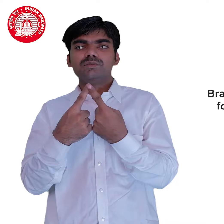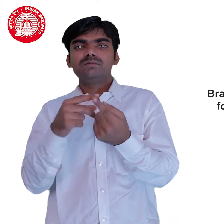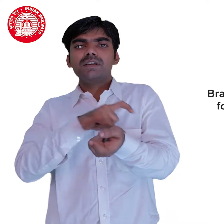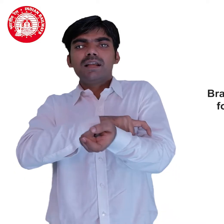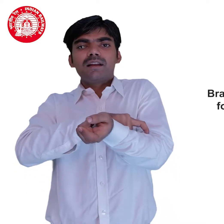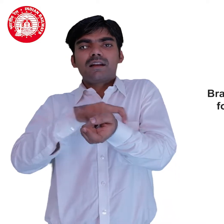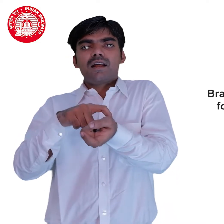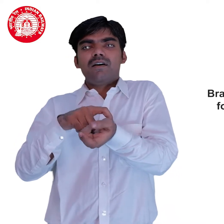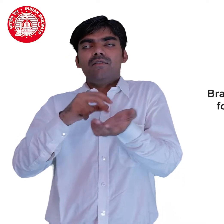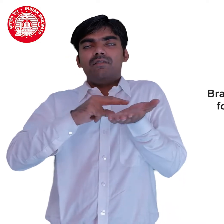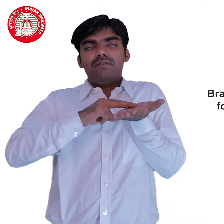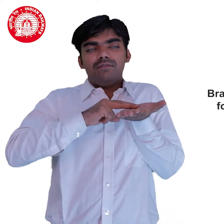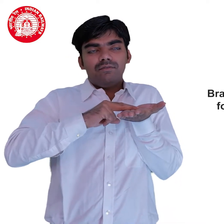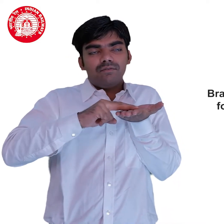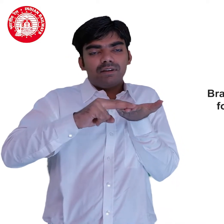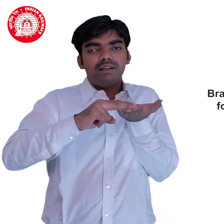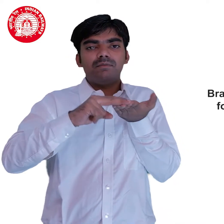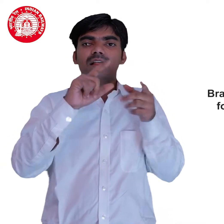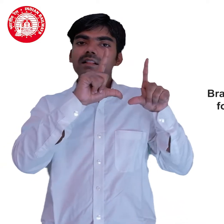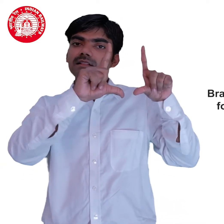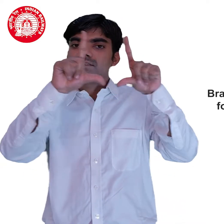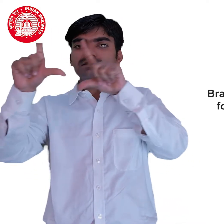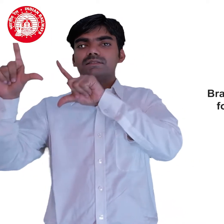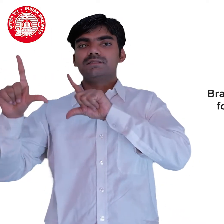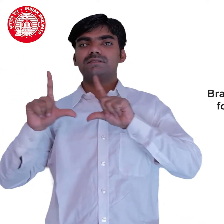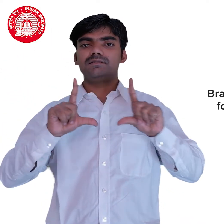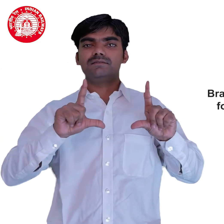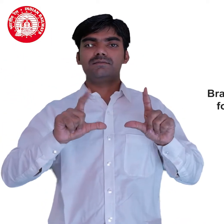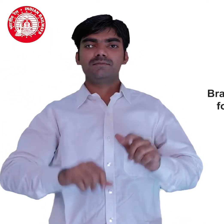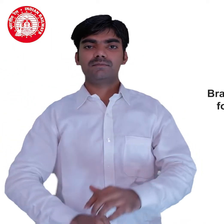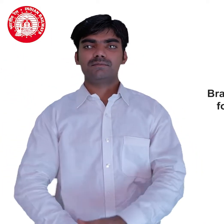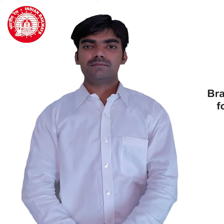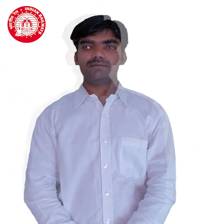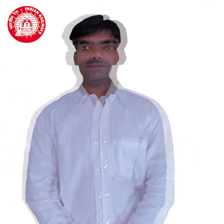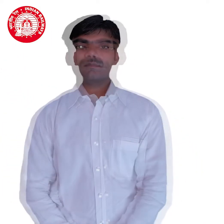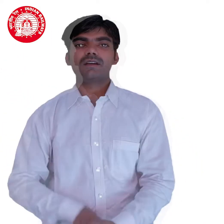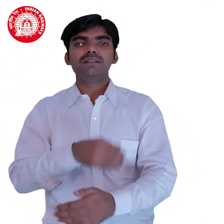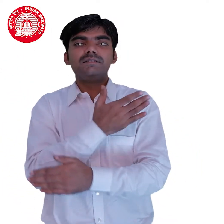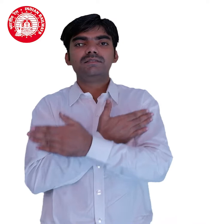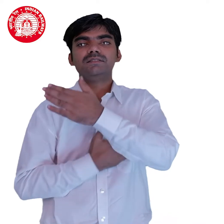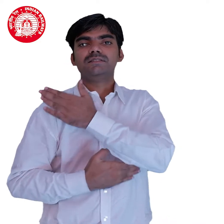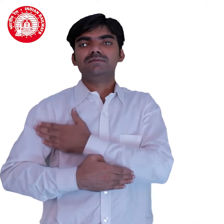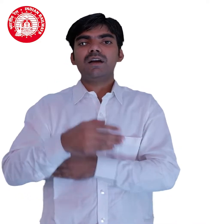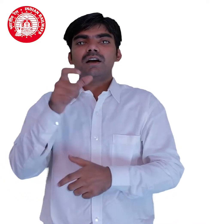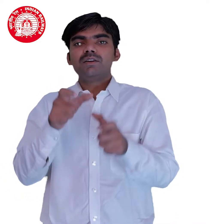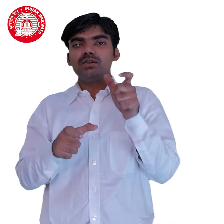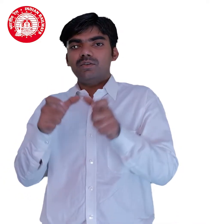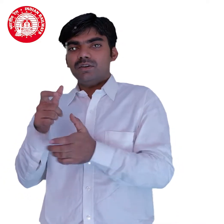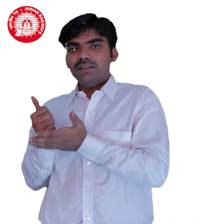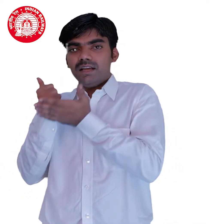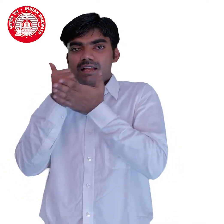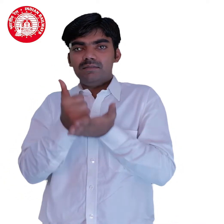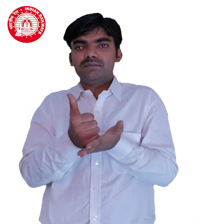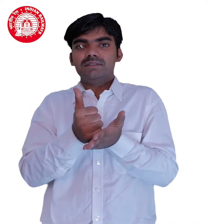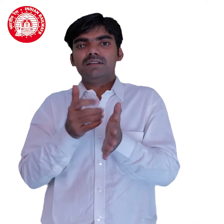etc. to help people with visual disability. A station map in Braille that provides